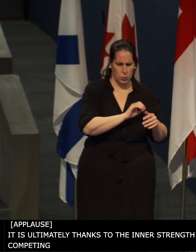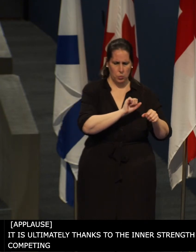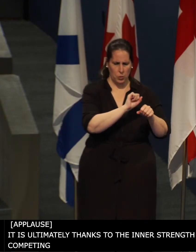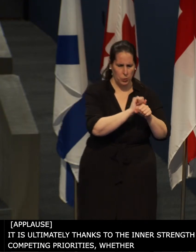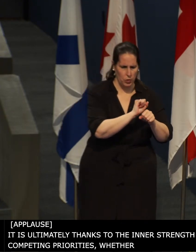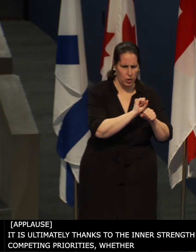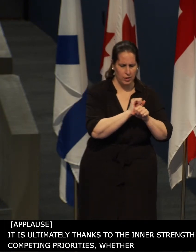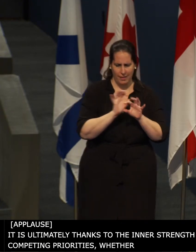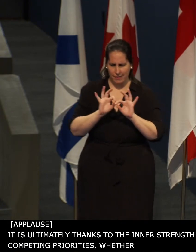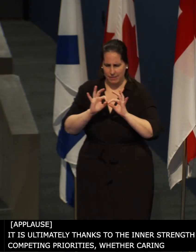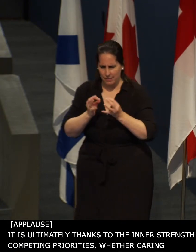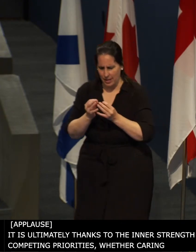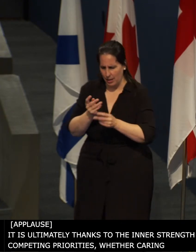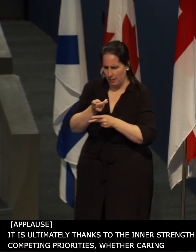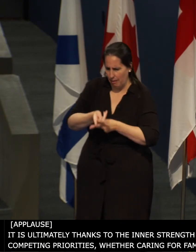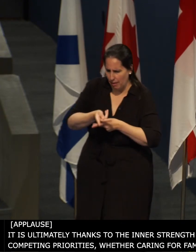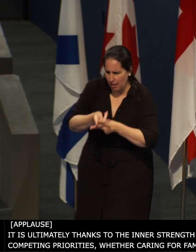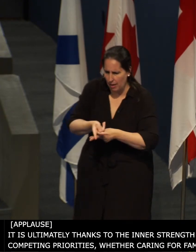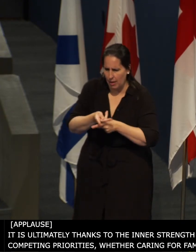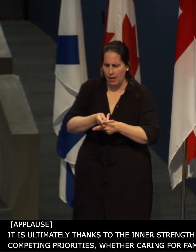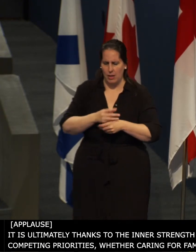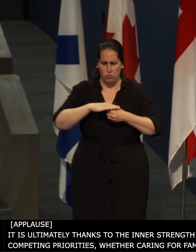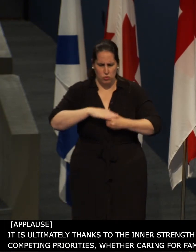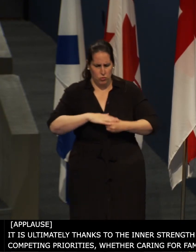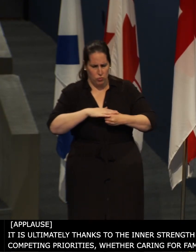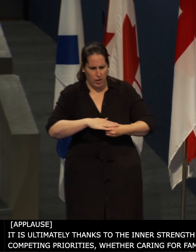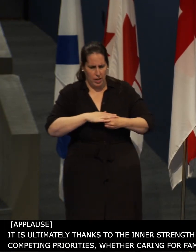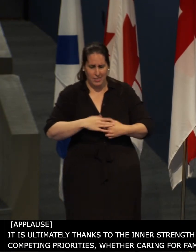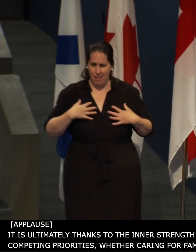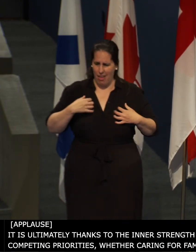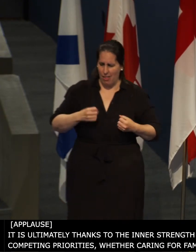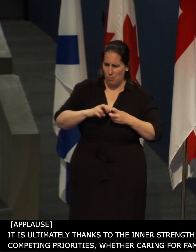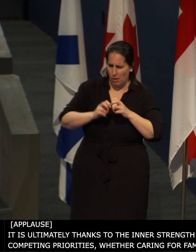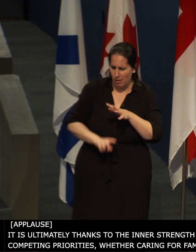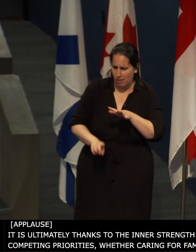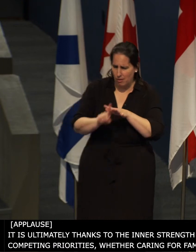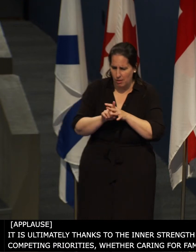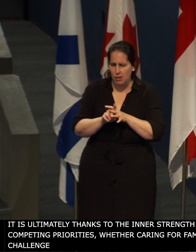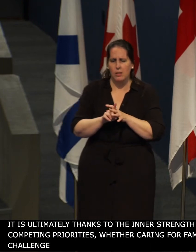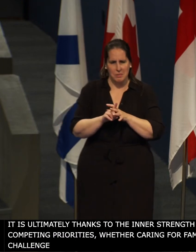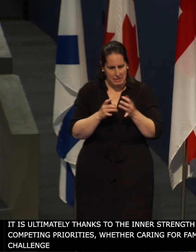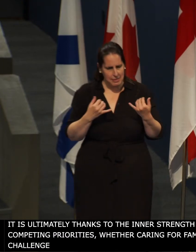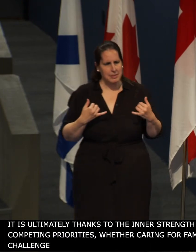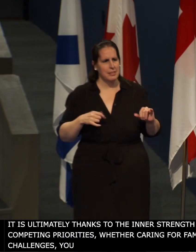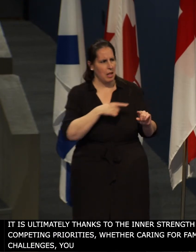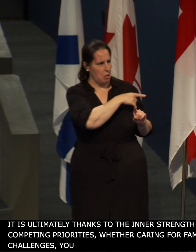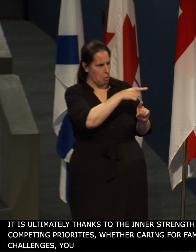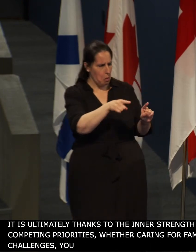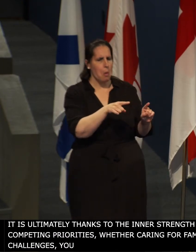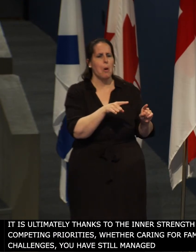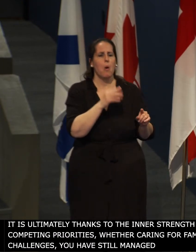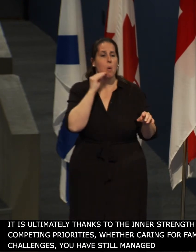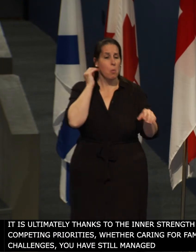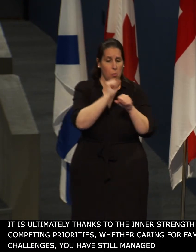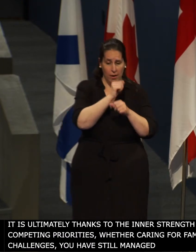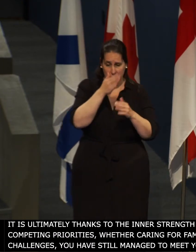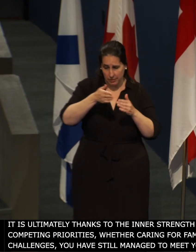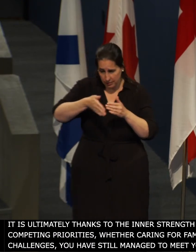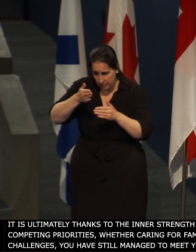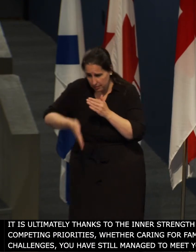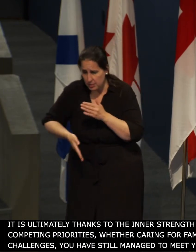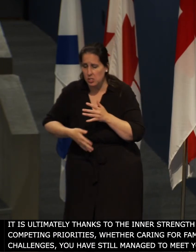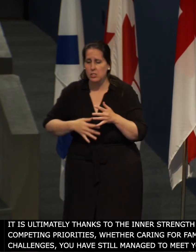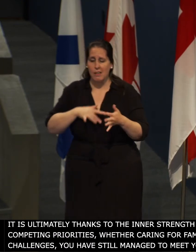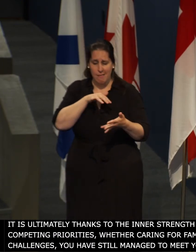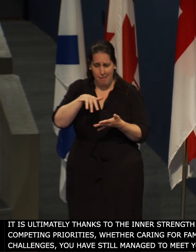for family, holding down a job, or overcoming health challenges, you have still managed to meet your deadlines, stay on top of